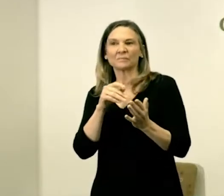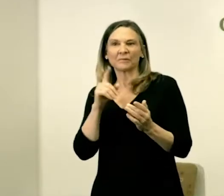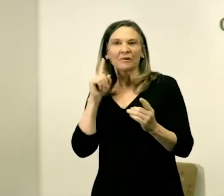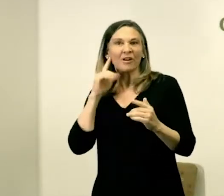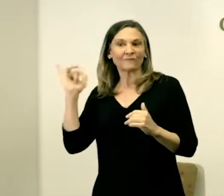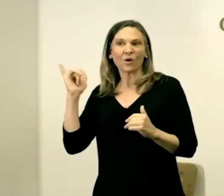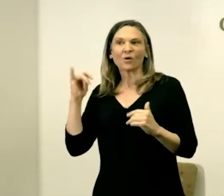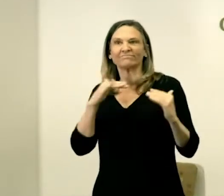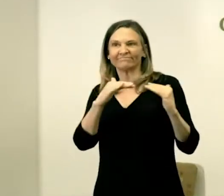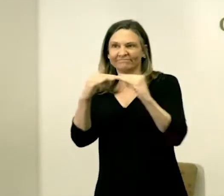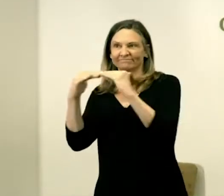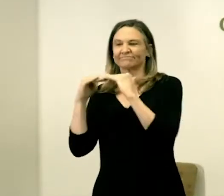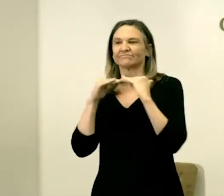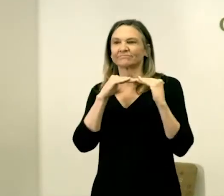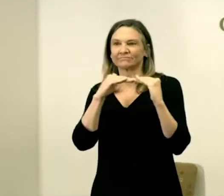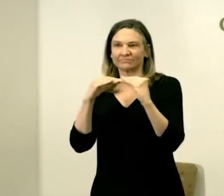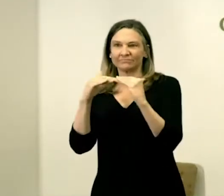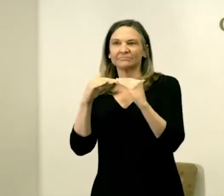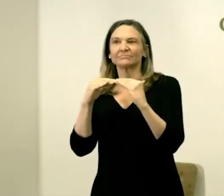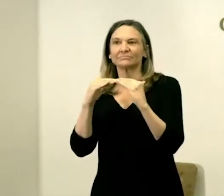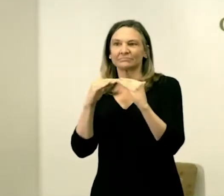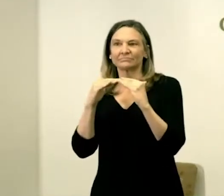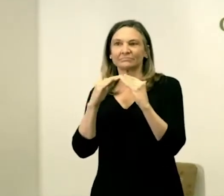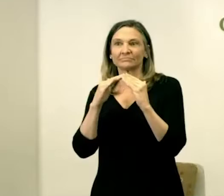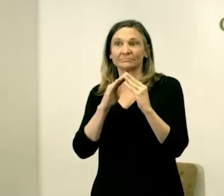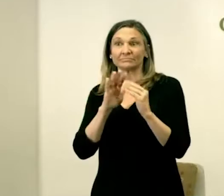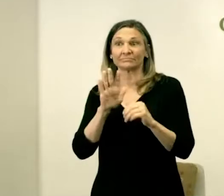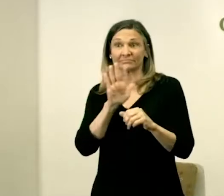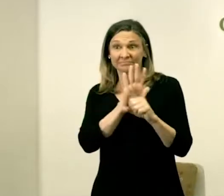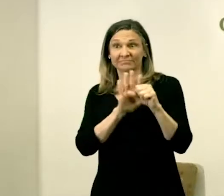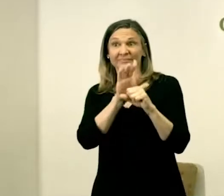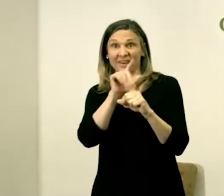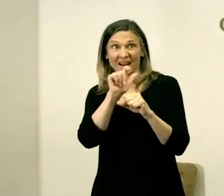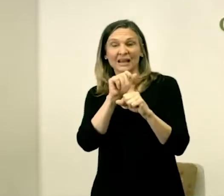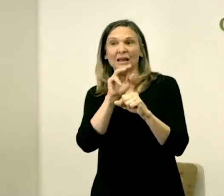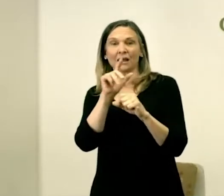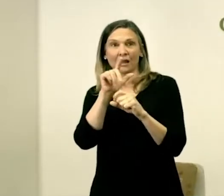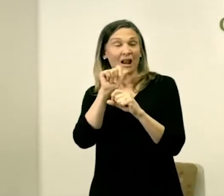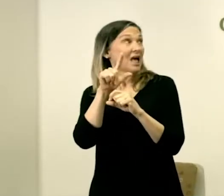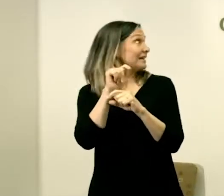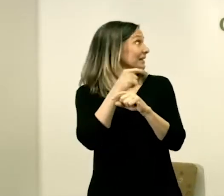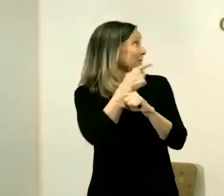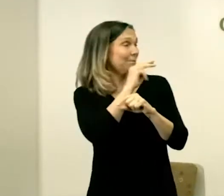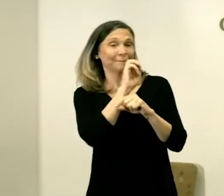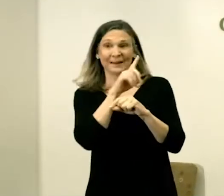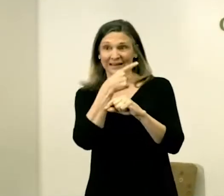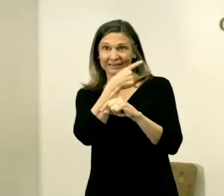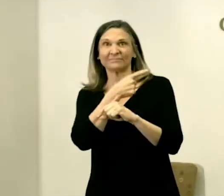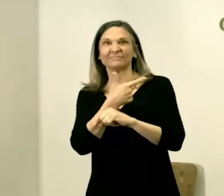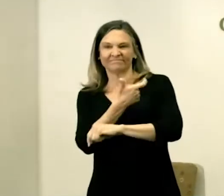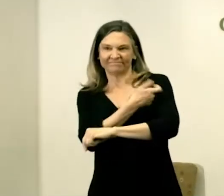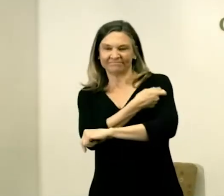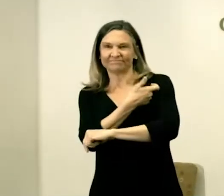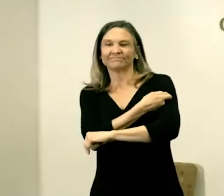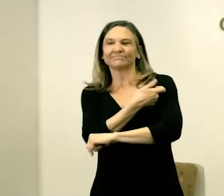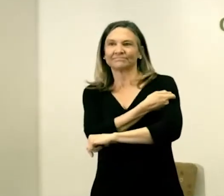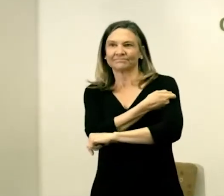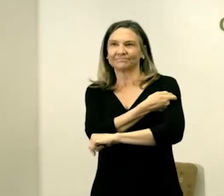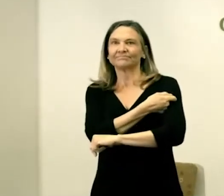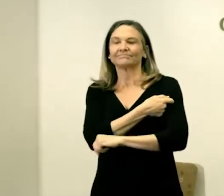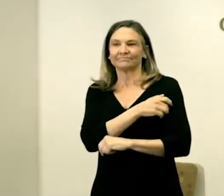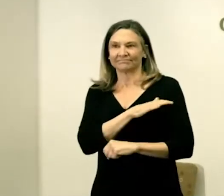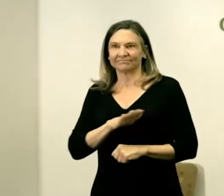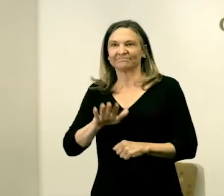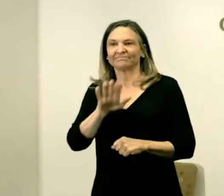At Altamed is currently vaccinating patients at several of our offices across Los Angeles and